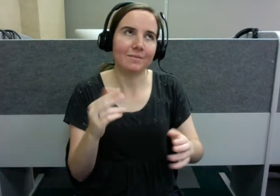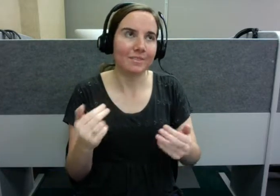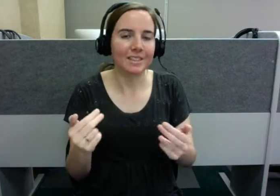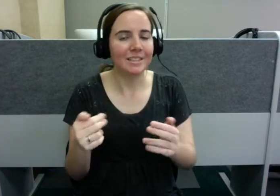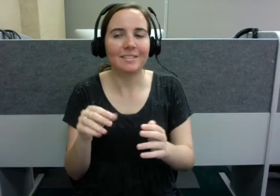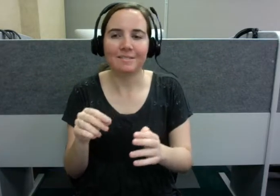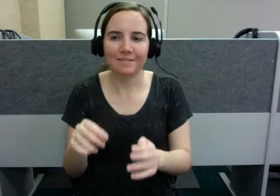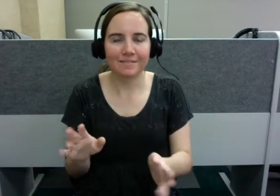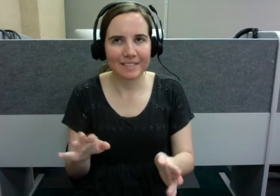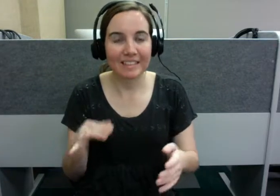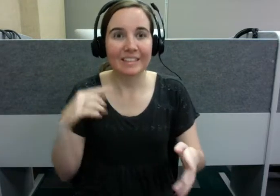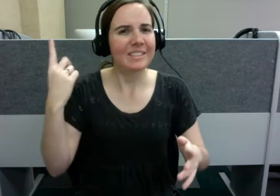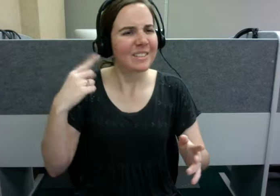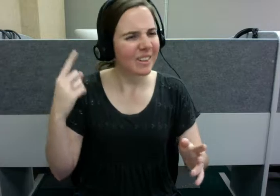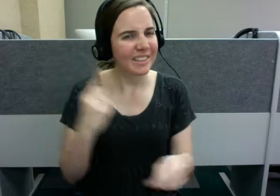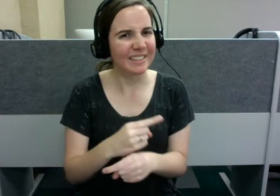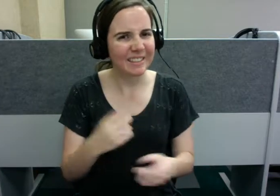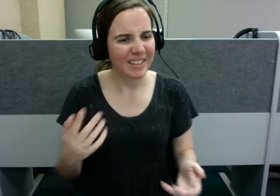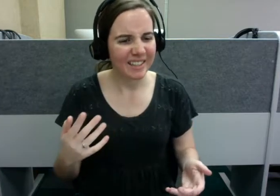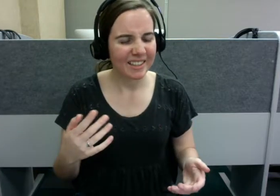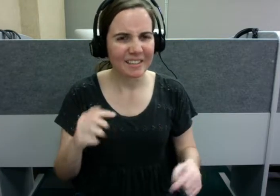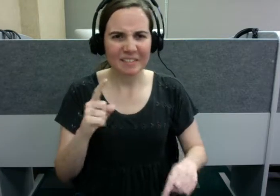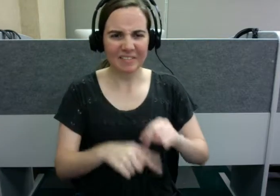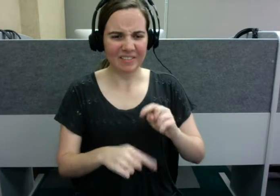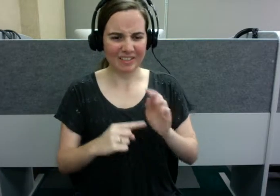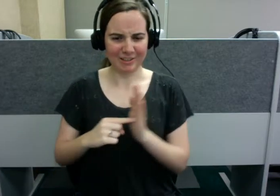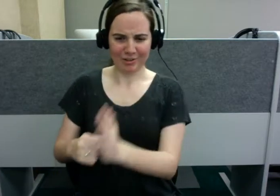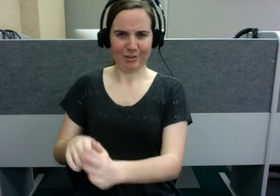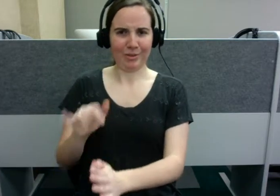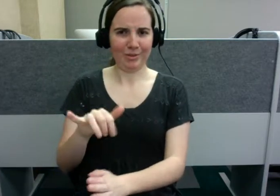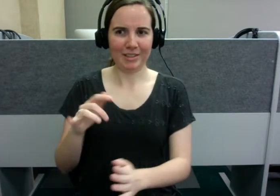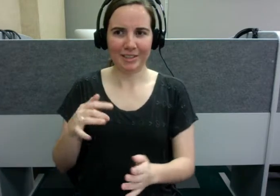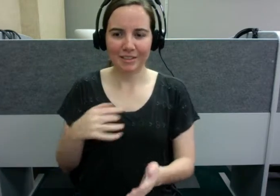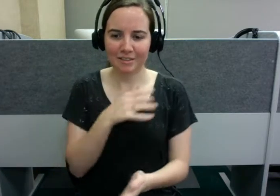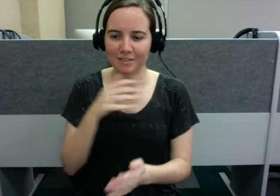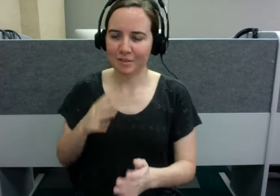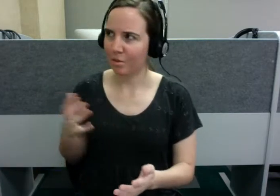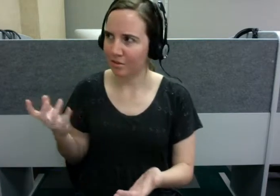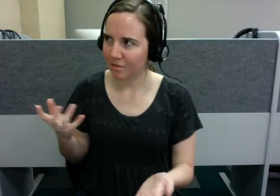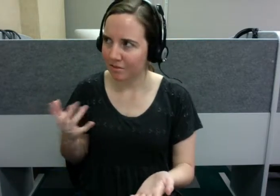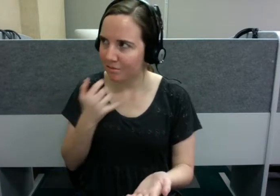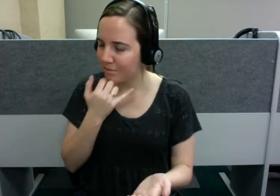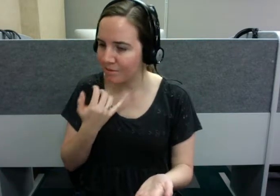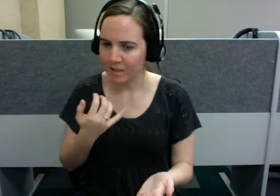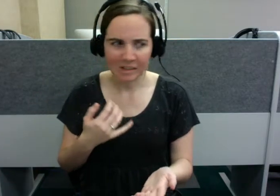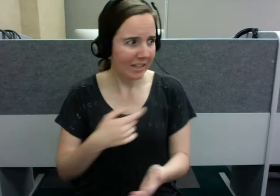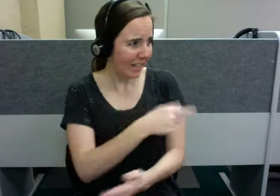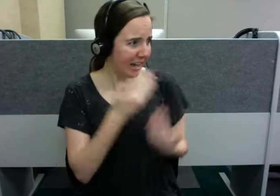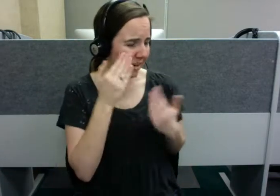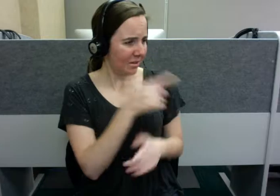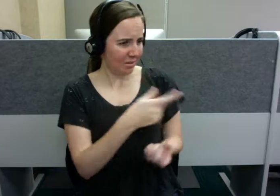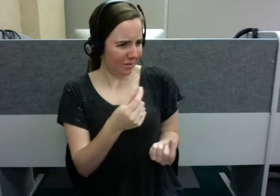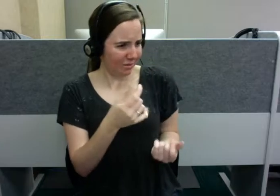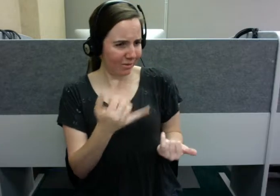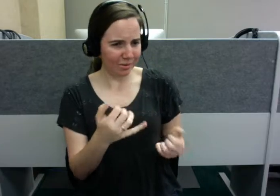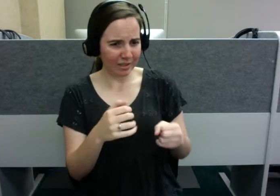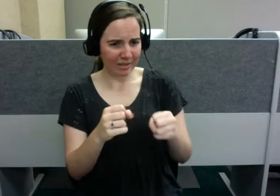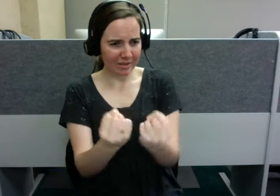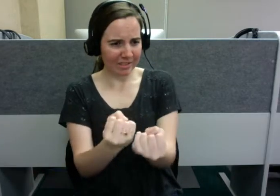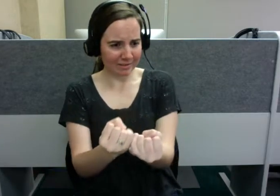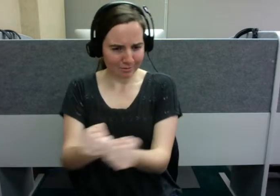is crazy. We can't do this, and Albert's like, what? And I'm like, I don't know what just happened, but there are testicles in this